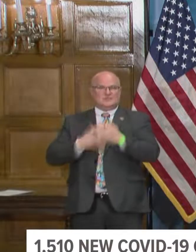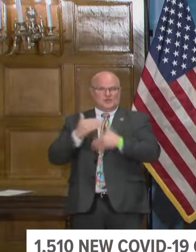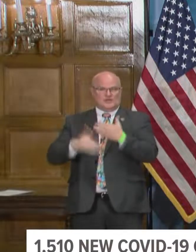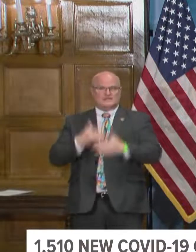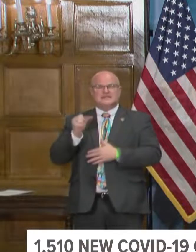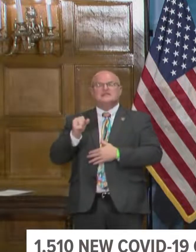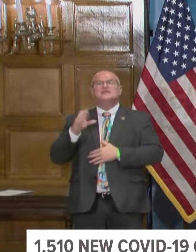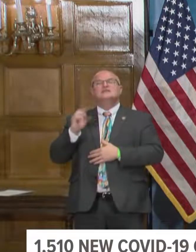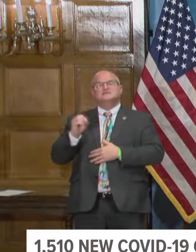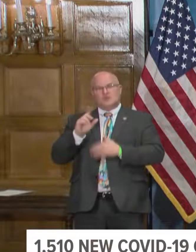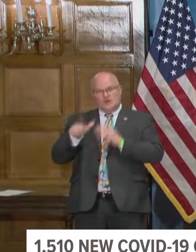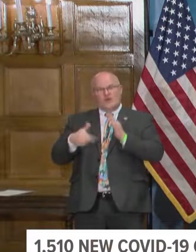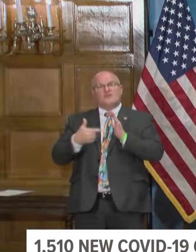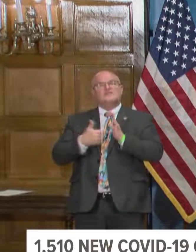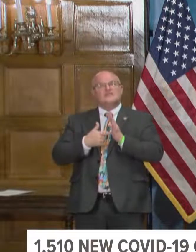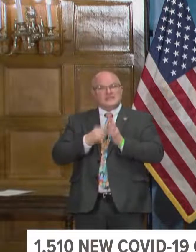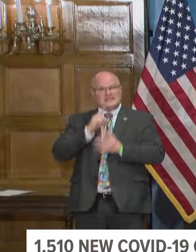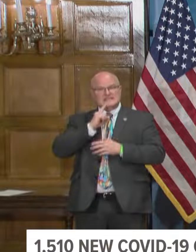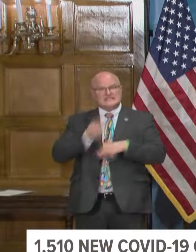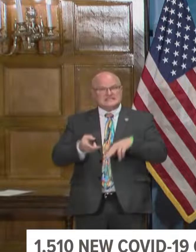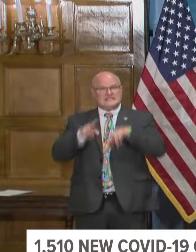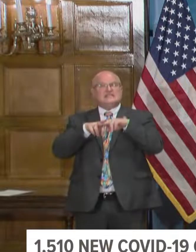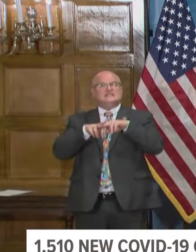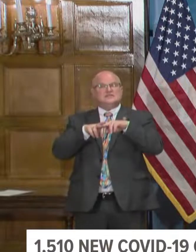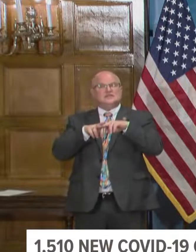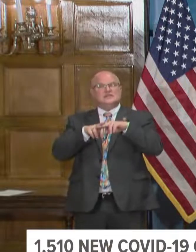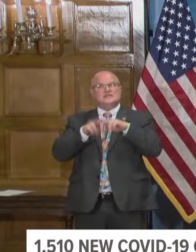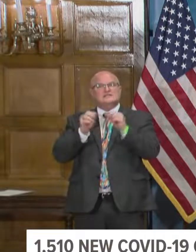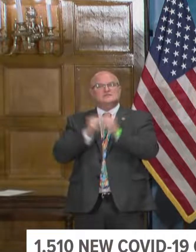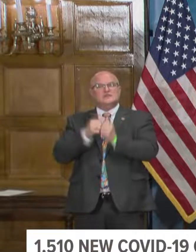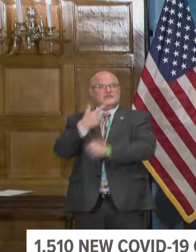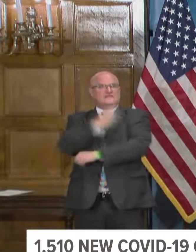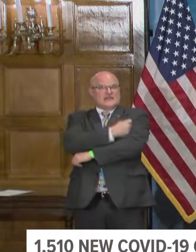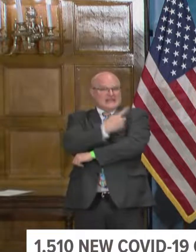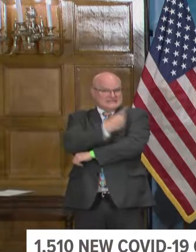so this is simply an increase in vaccine